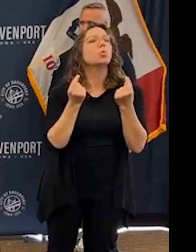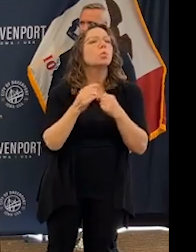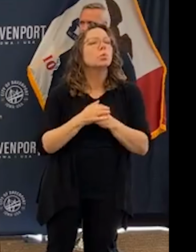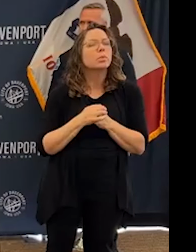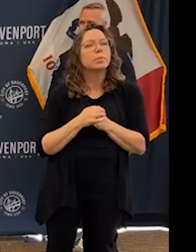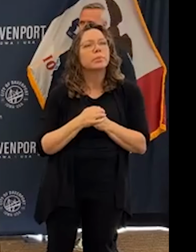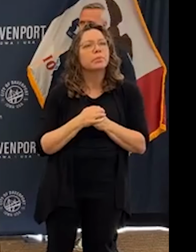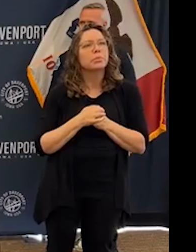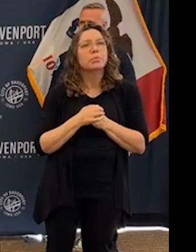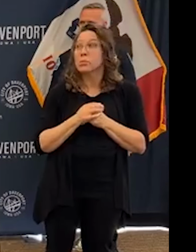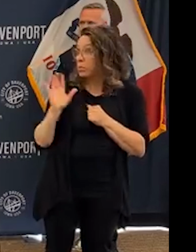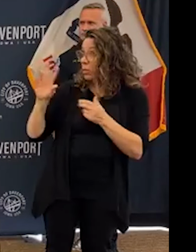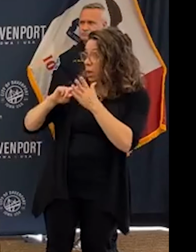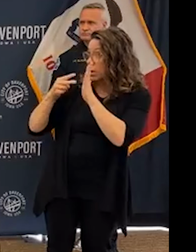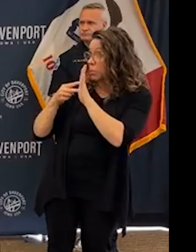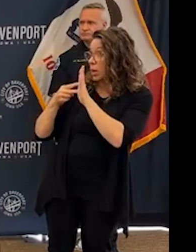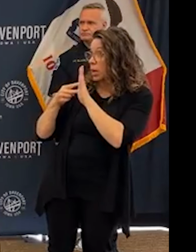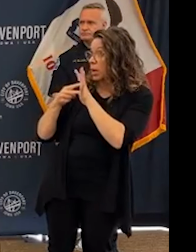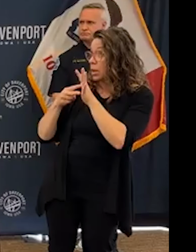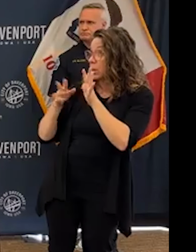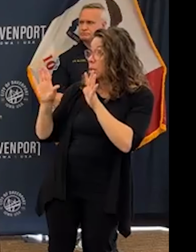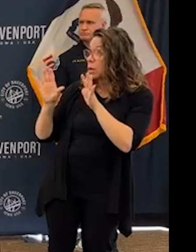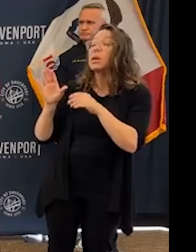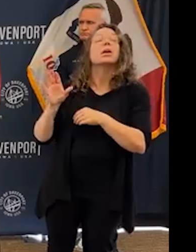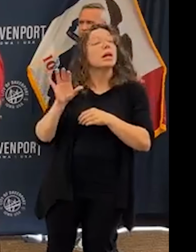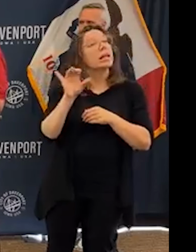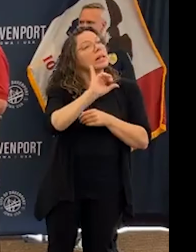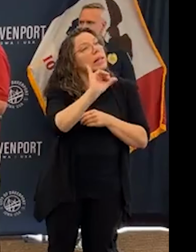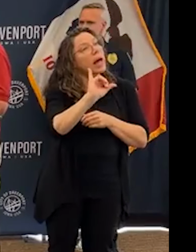The process description of the team. Like specifically